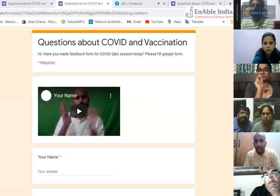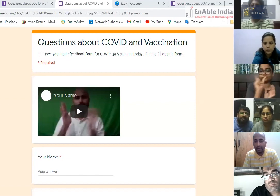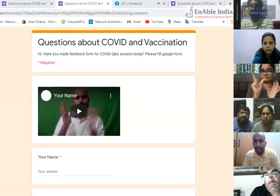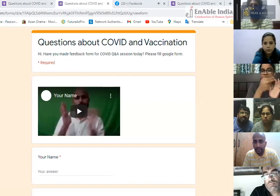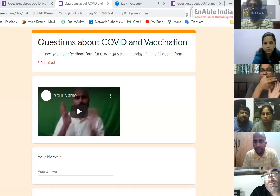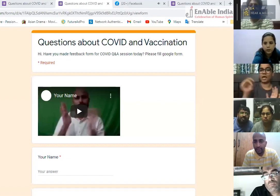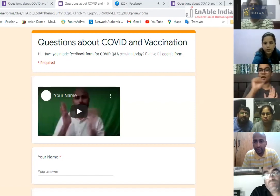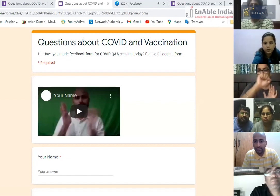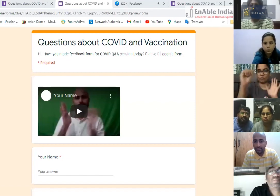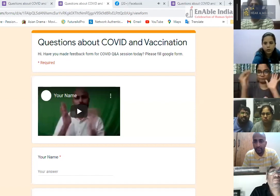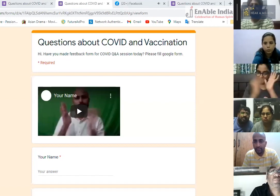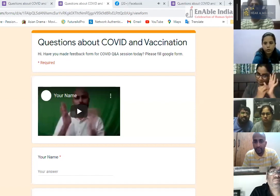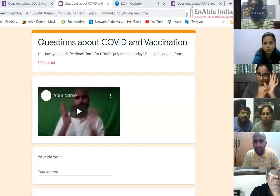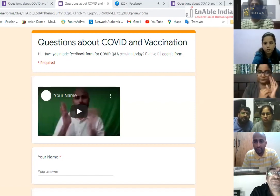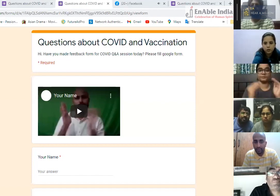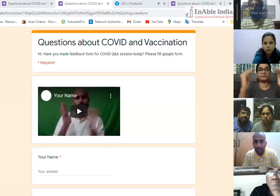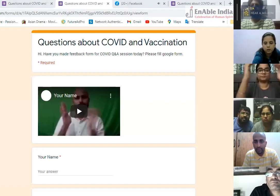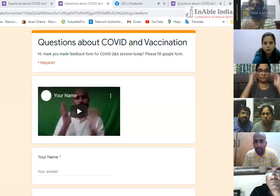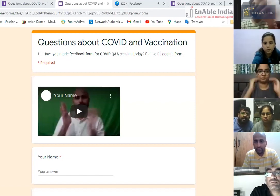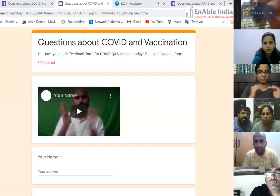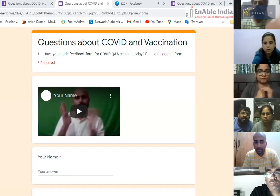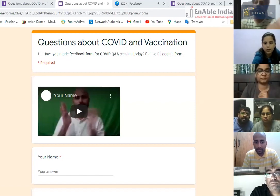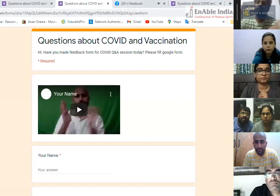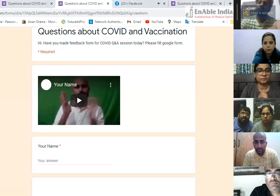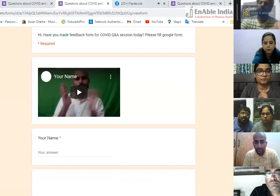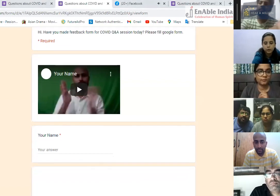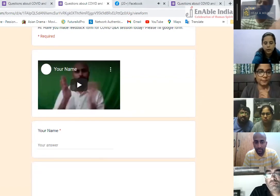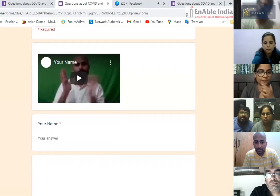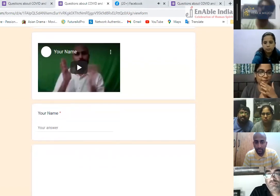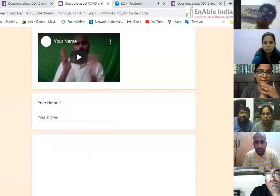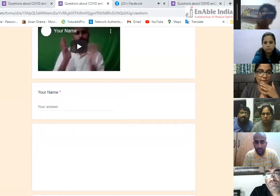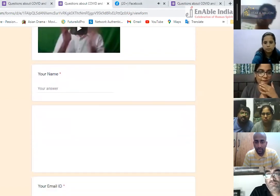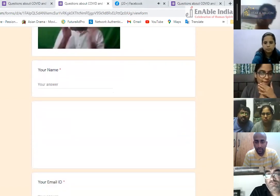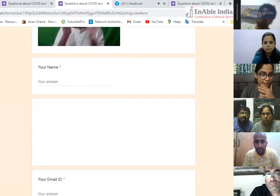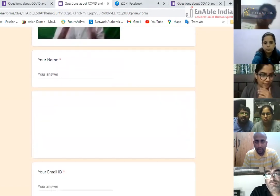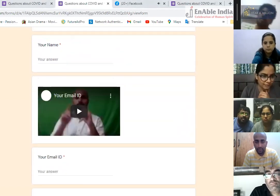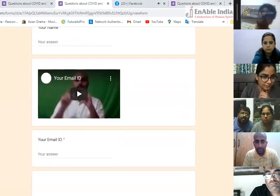So, okay, we will begin with the question. First of all, you have to put your name,